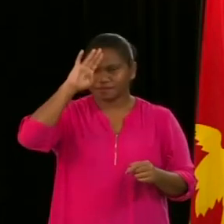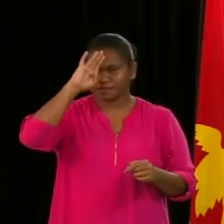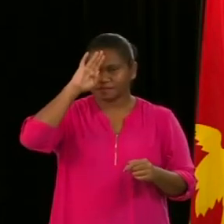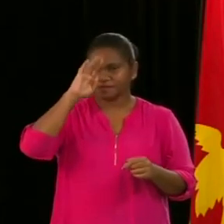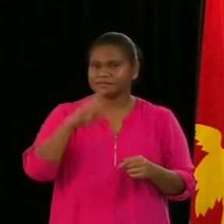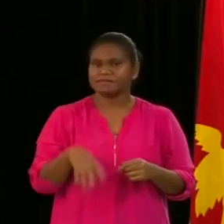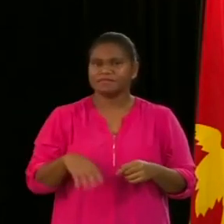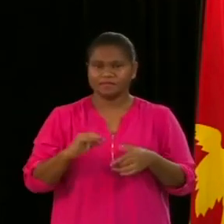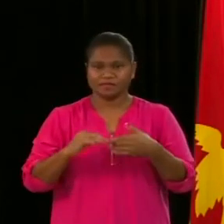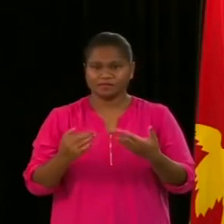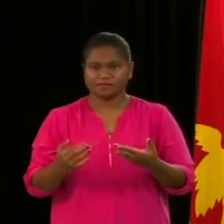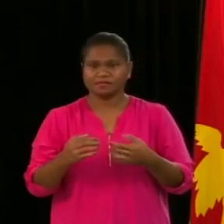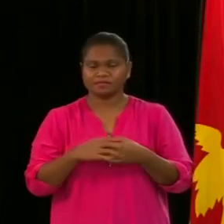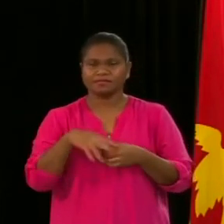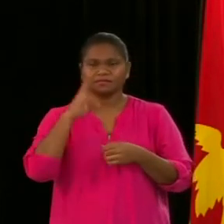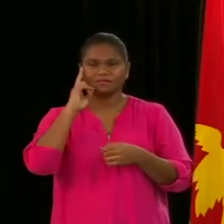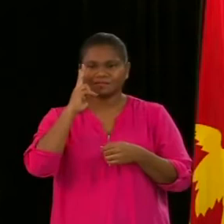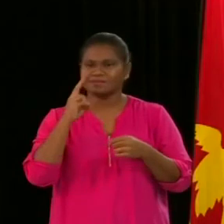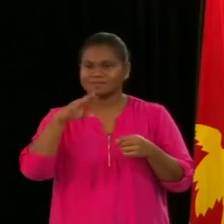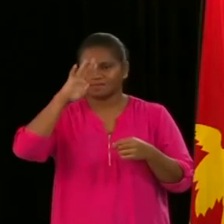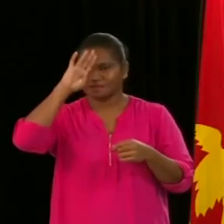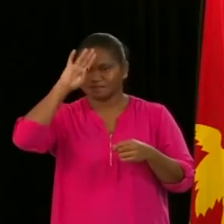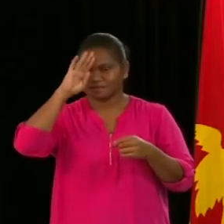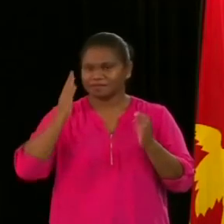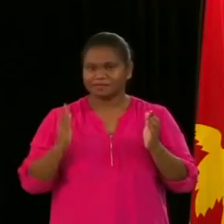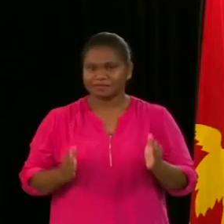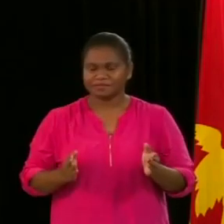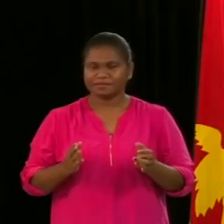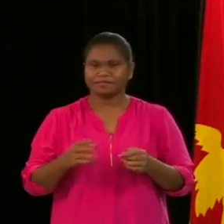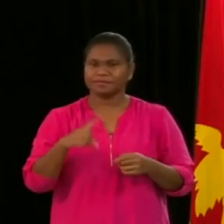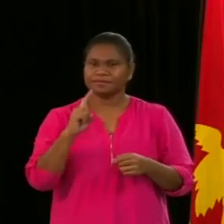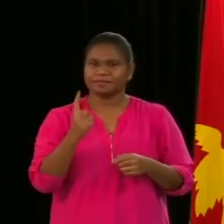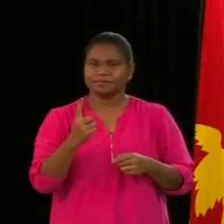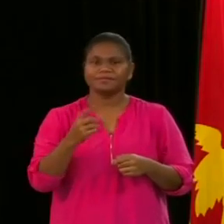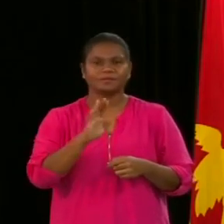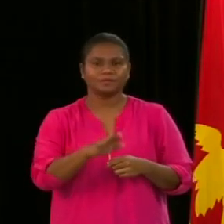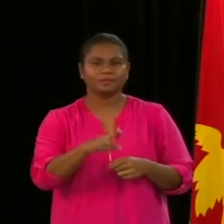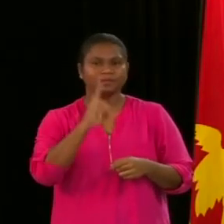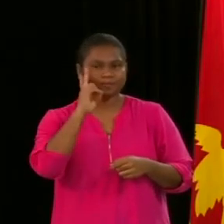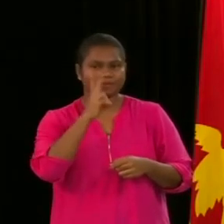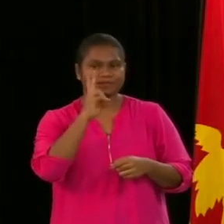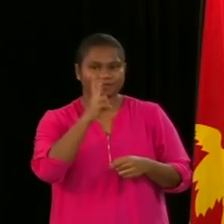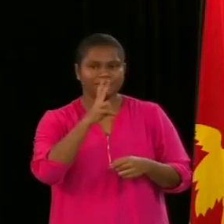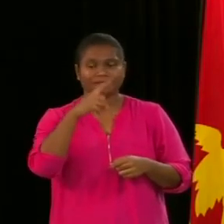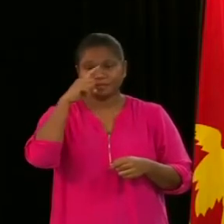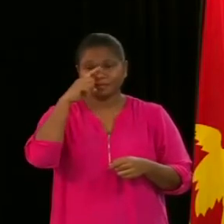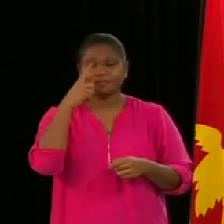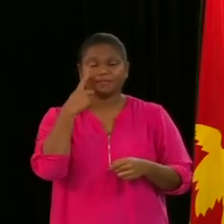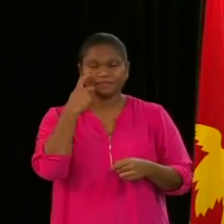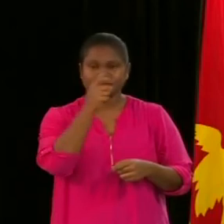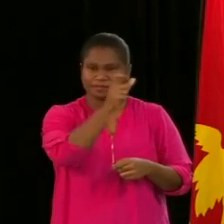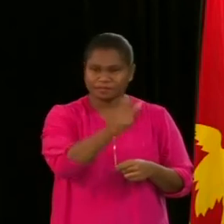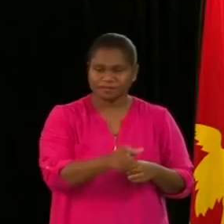that of his own wish had gone back up to his province, and we have both our military and police personnel tracking that particular